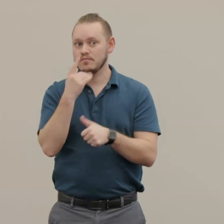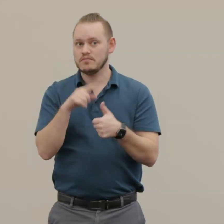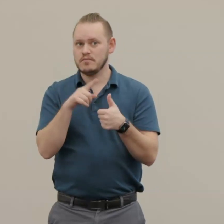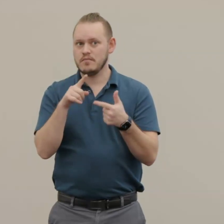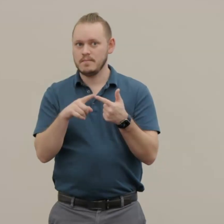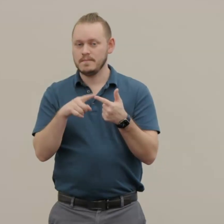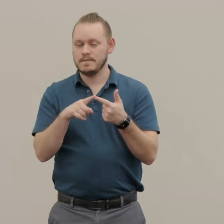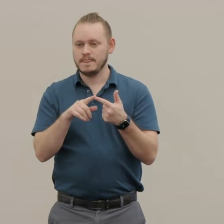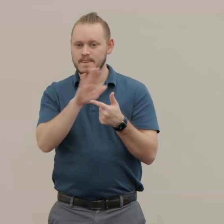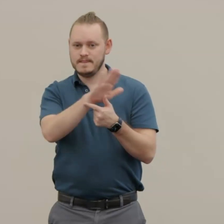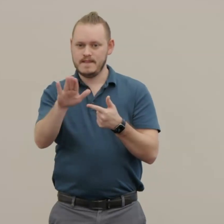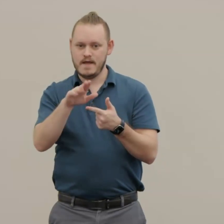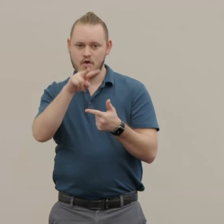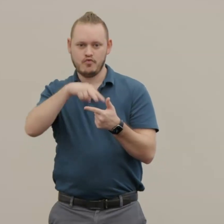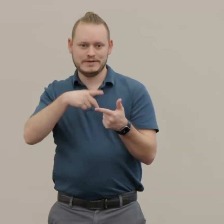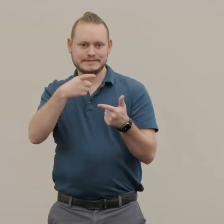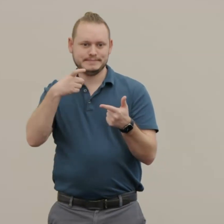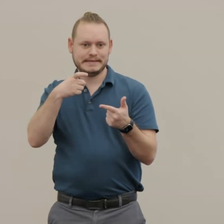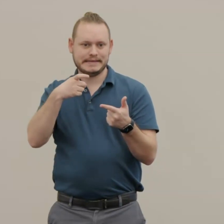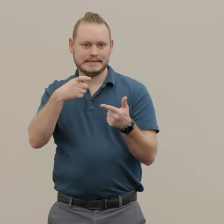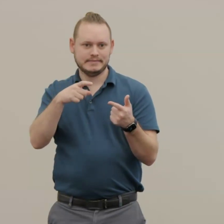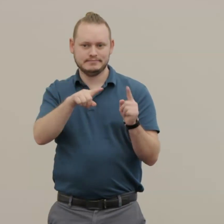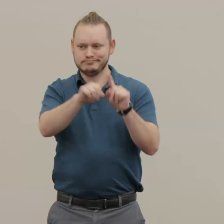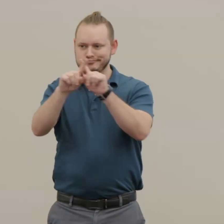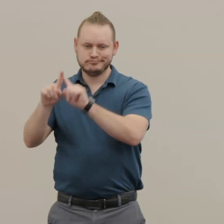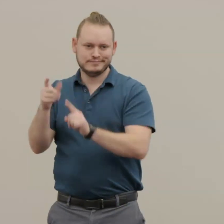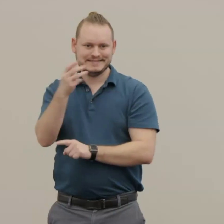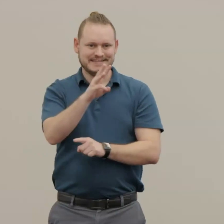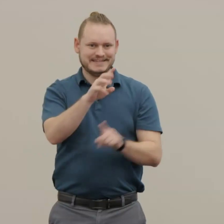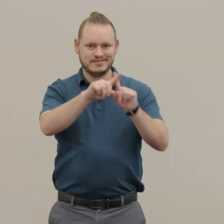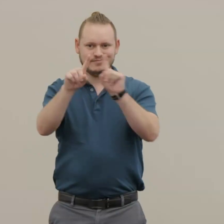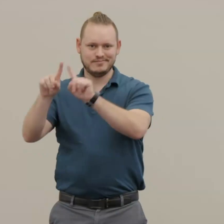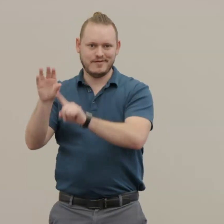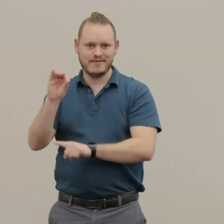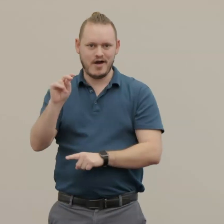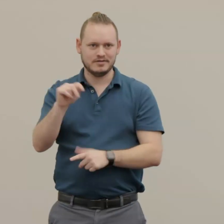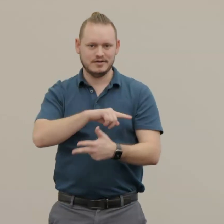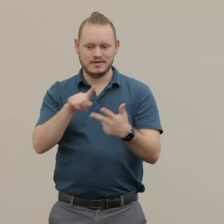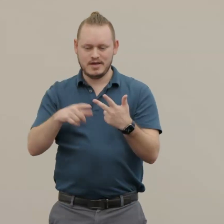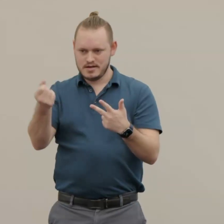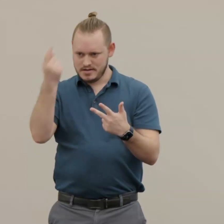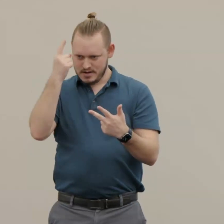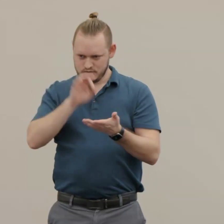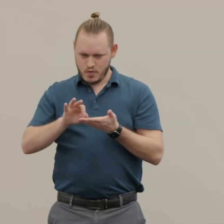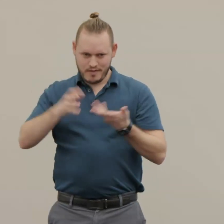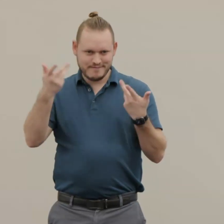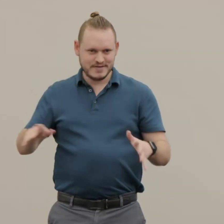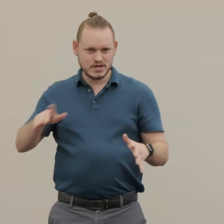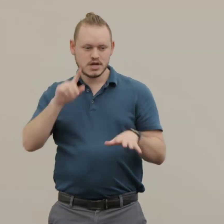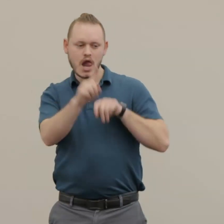What was their reading speed between the 16 different fonts? And what was their comprehension score when they were